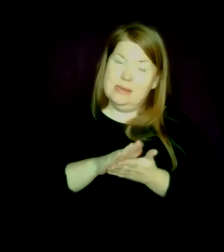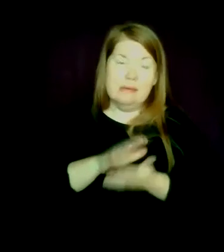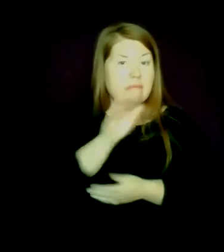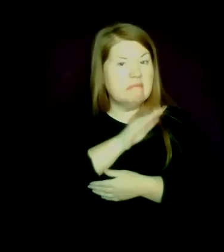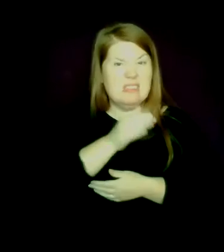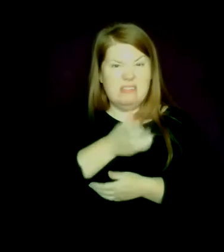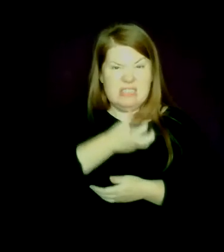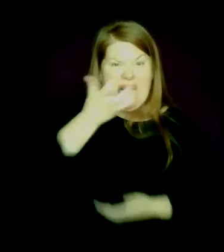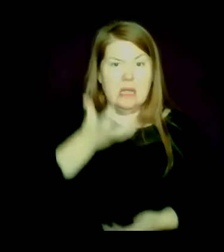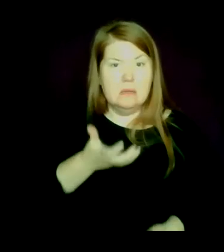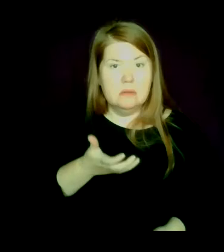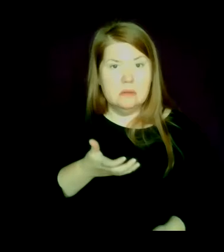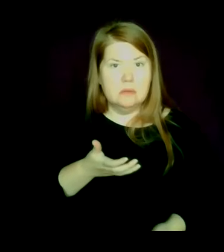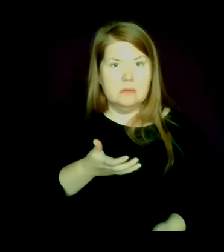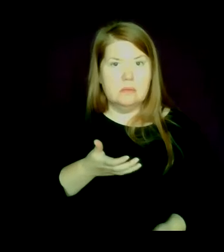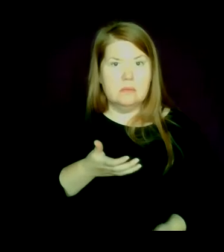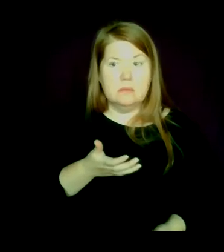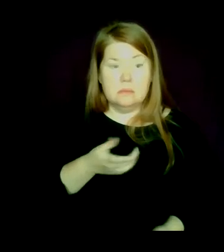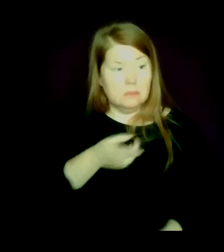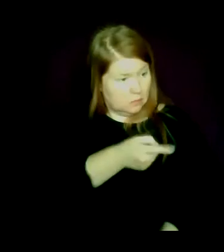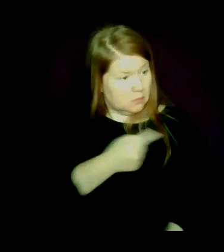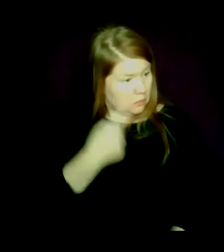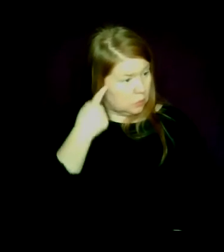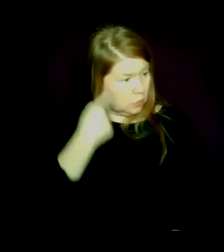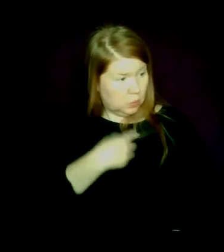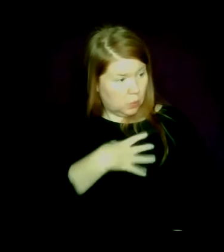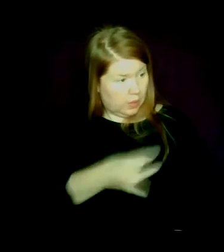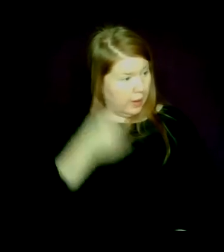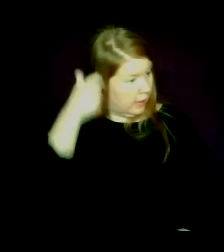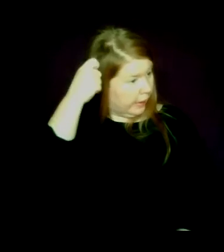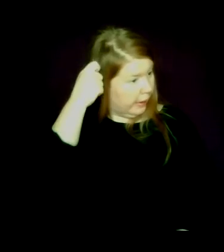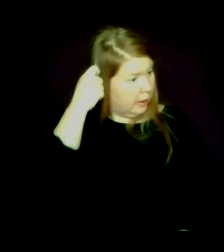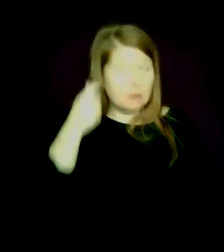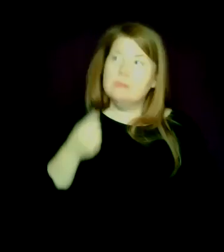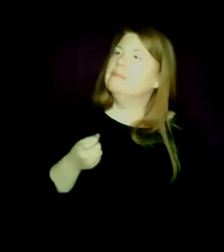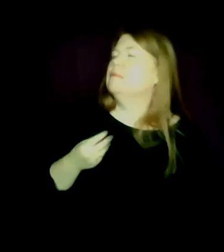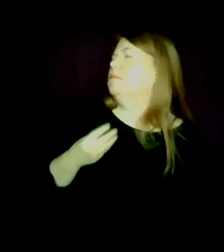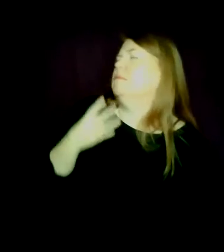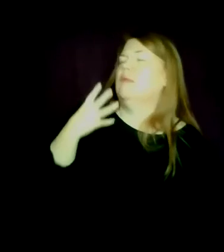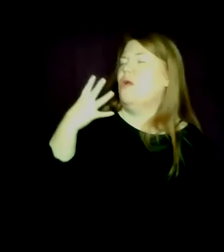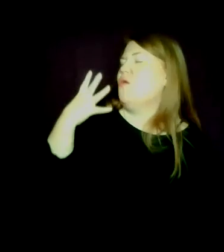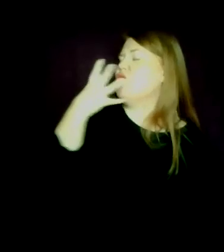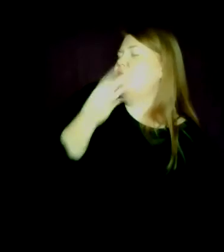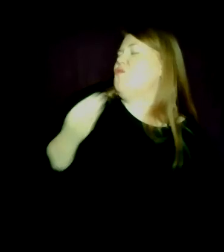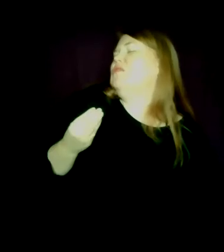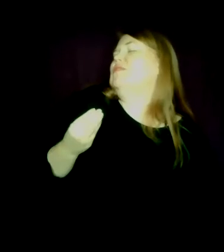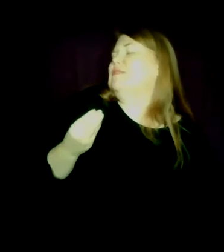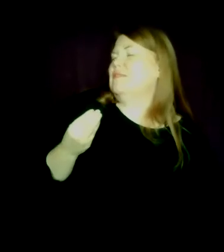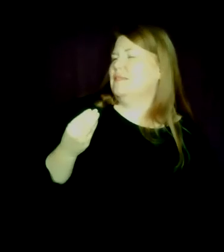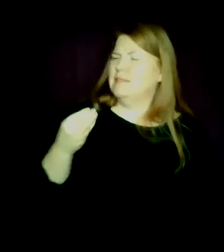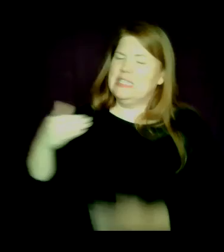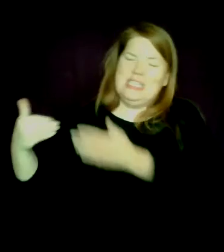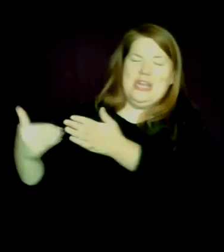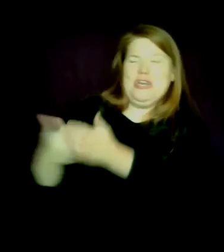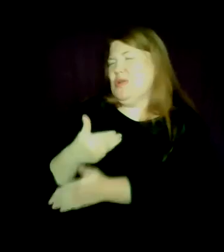think? Gorgeous, I tell her, pretending she's my customer. It's a new you, I say,